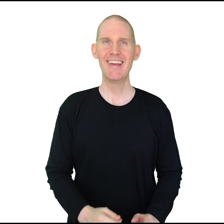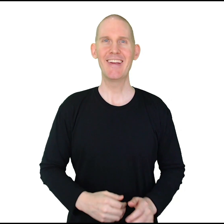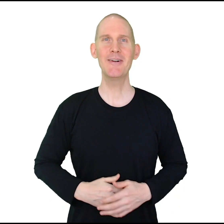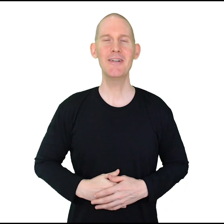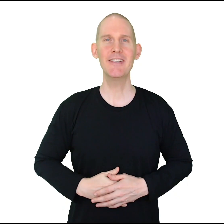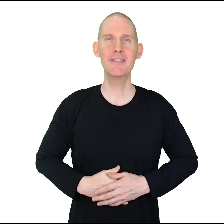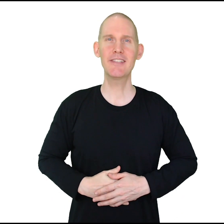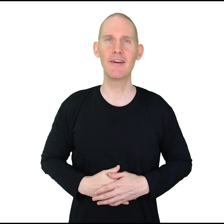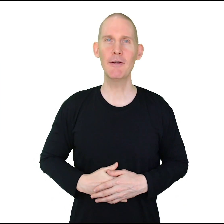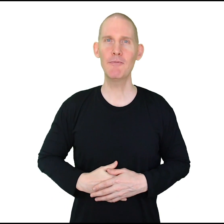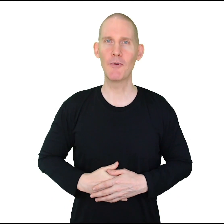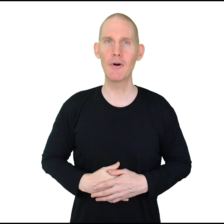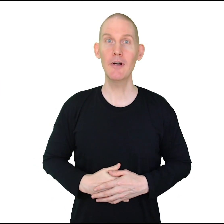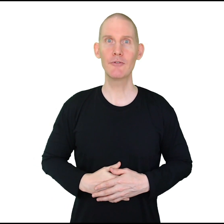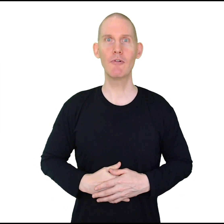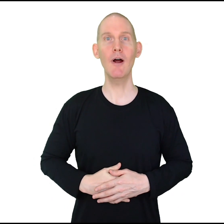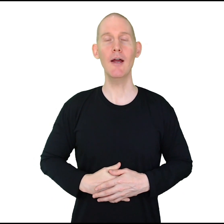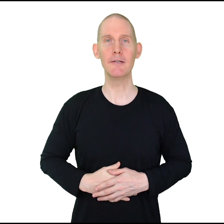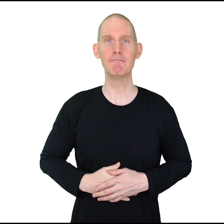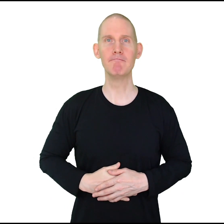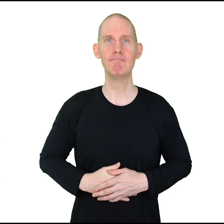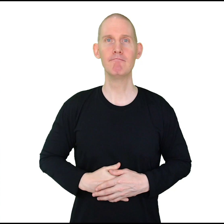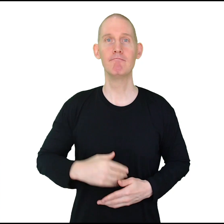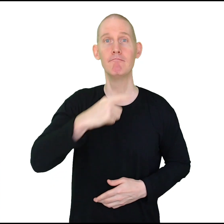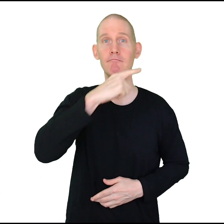Here is the sign for dry.